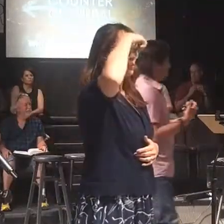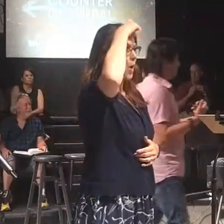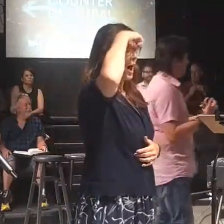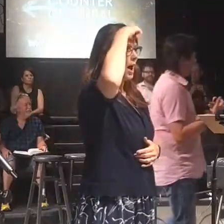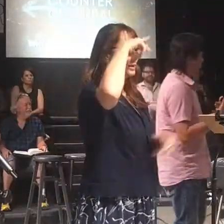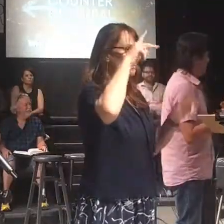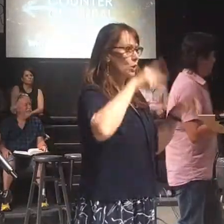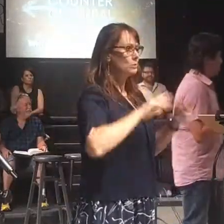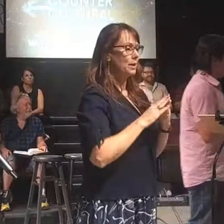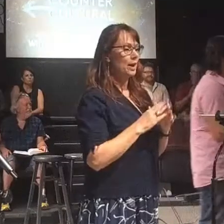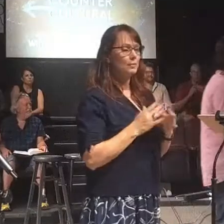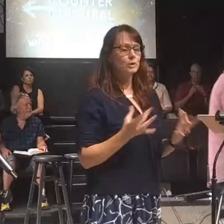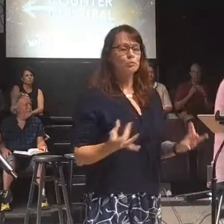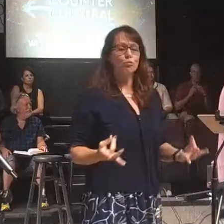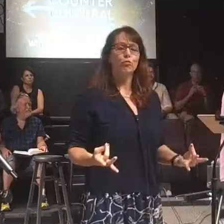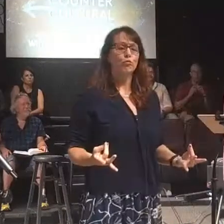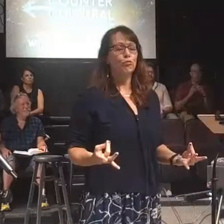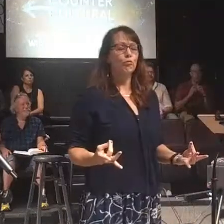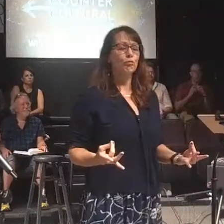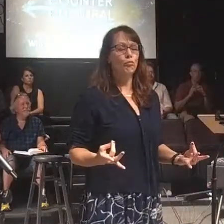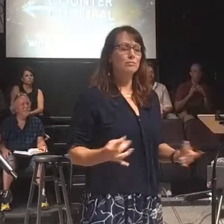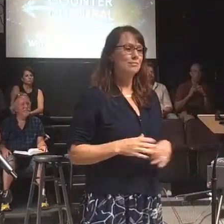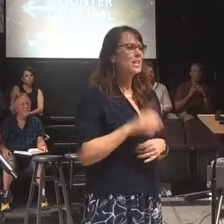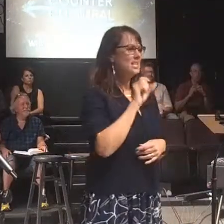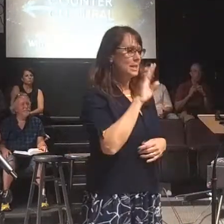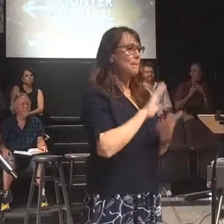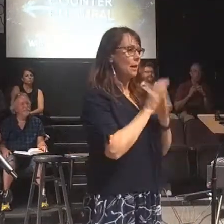spiritual master, a guru.